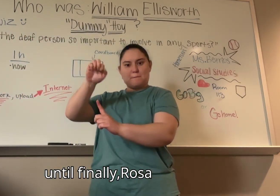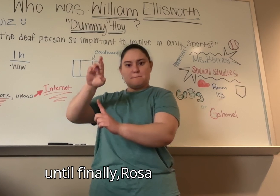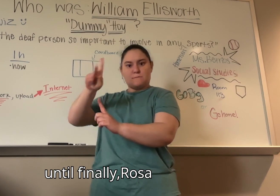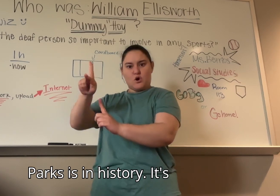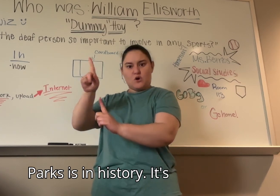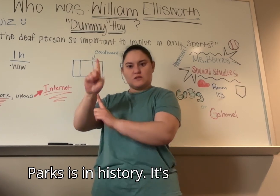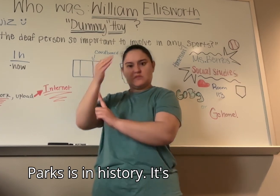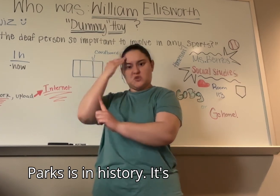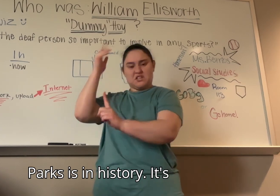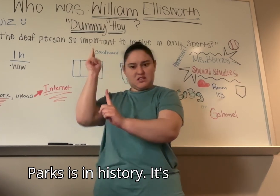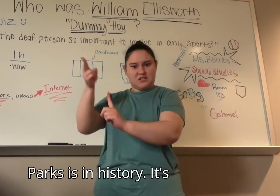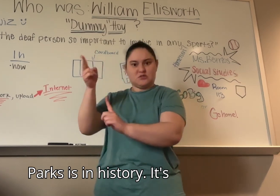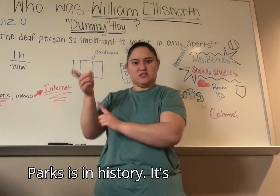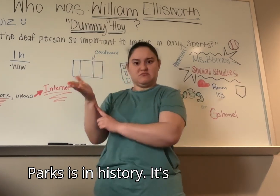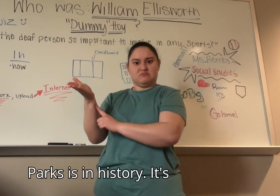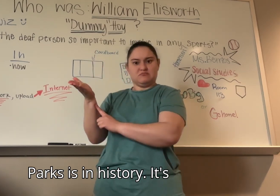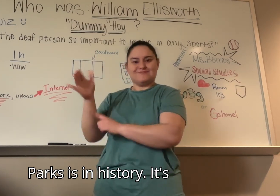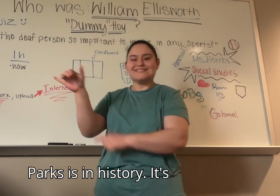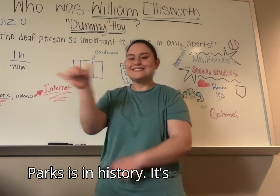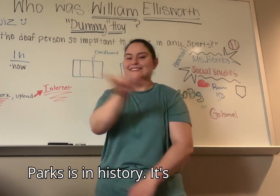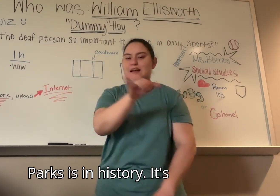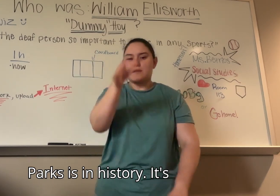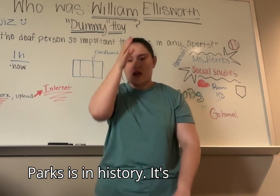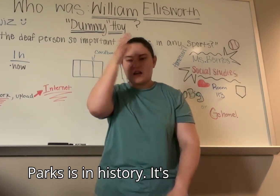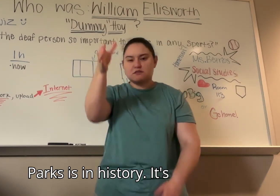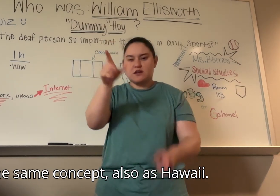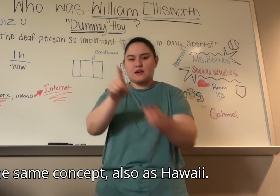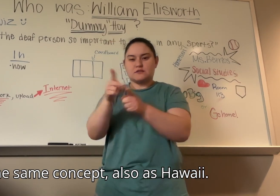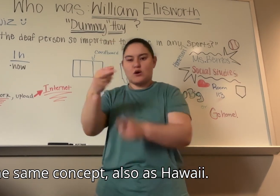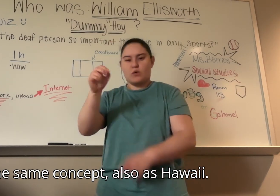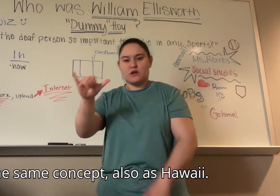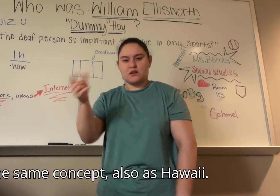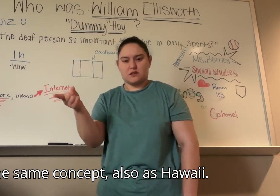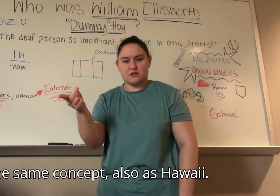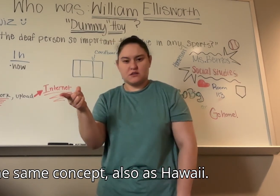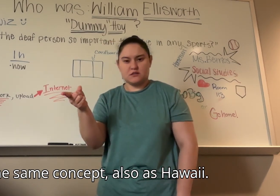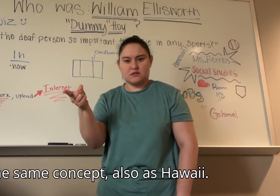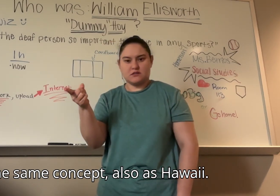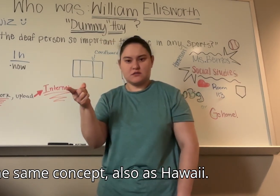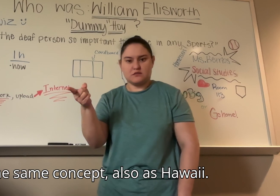Rosa Parks is in history. It's the same concept, also as Hoy.